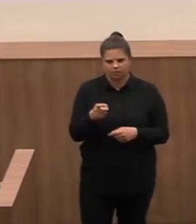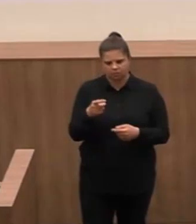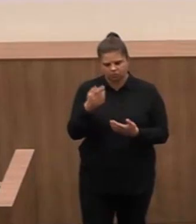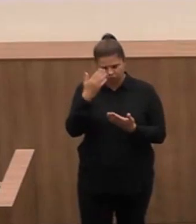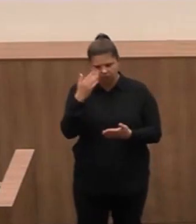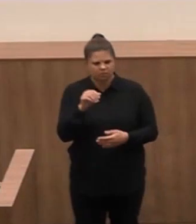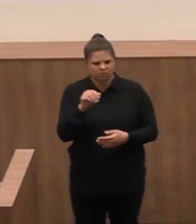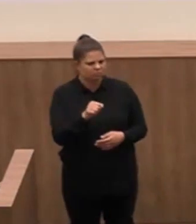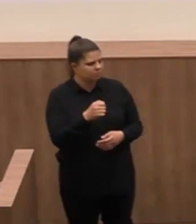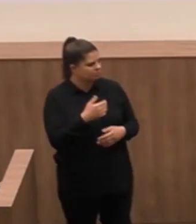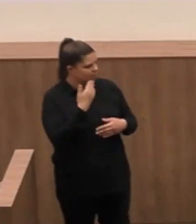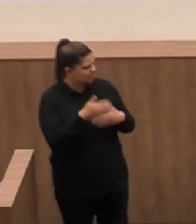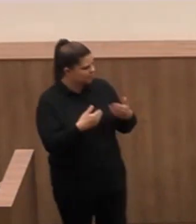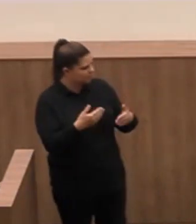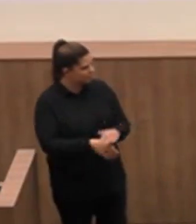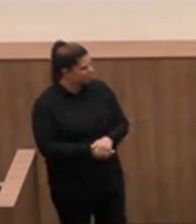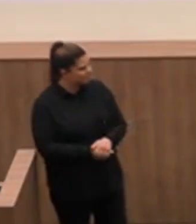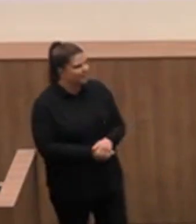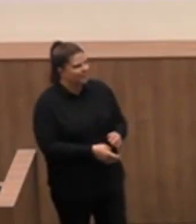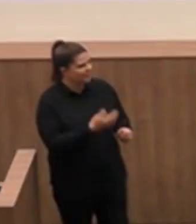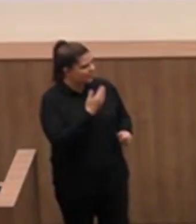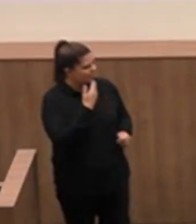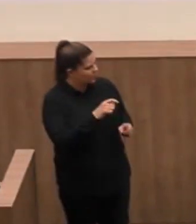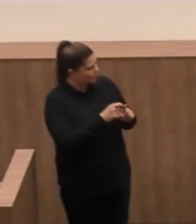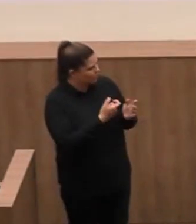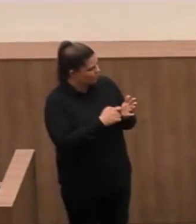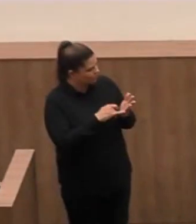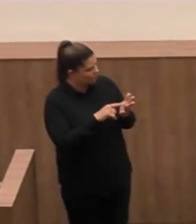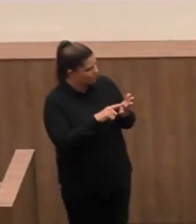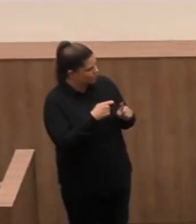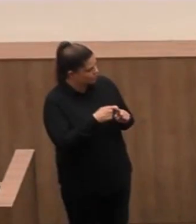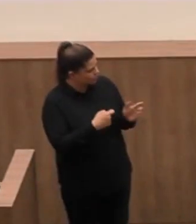Rachel. Okay, Dr. Sook-Lee.